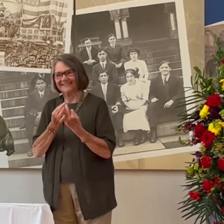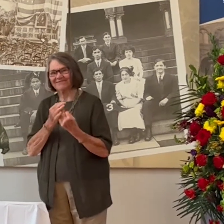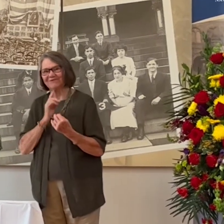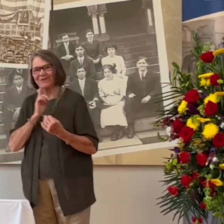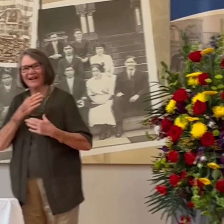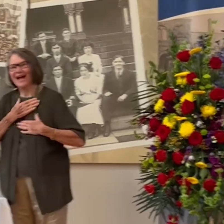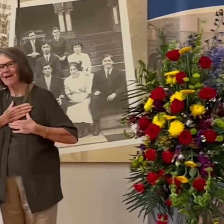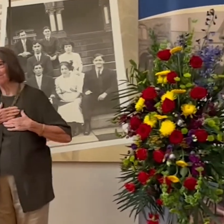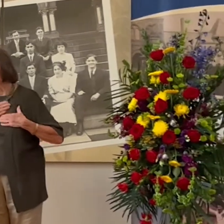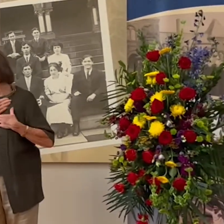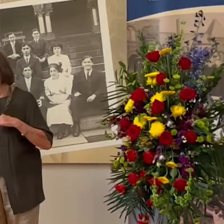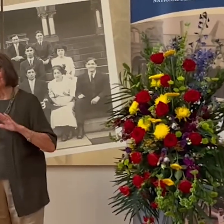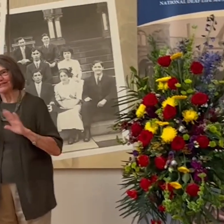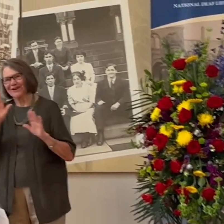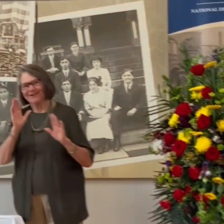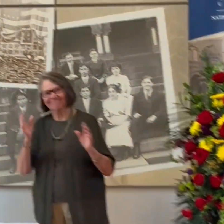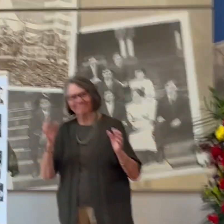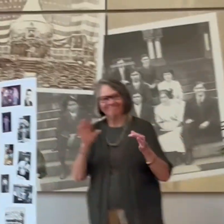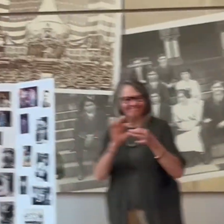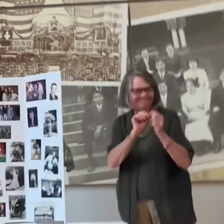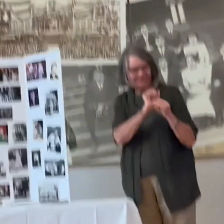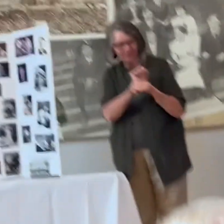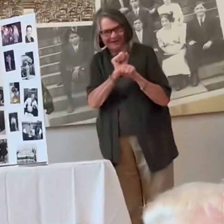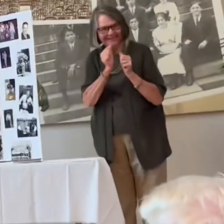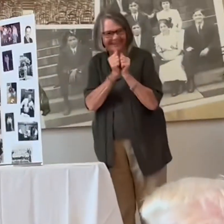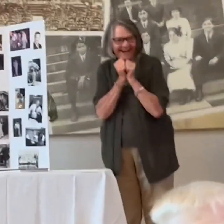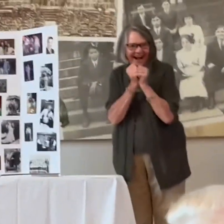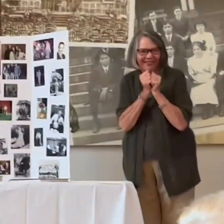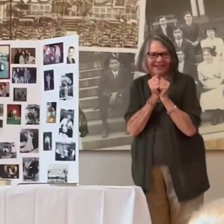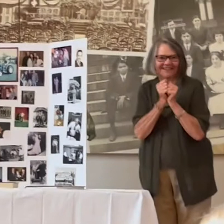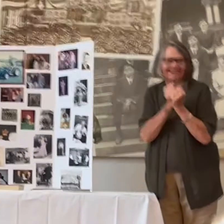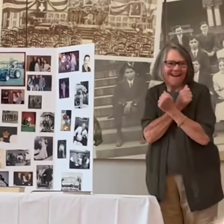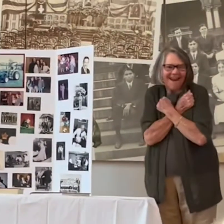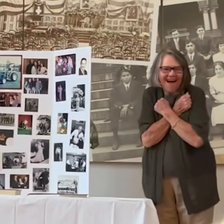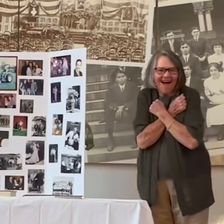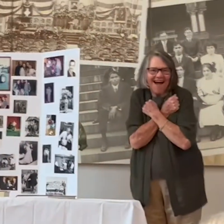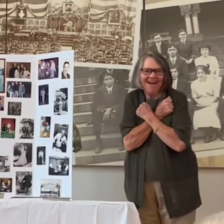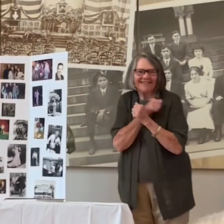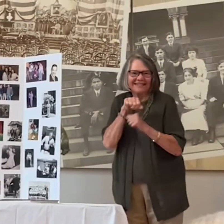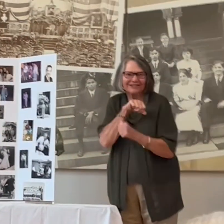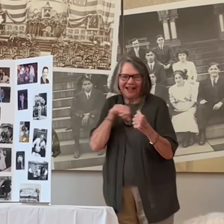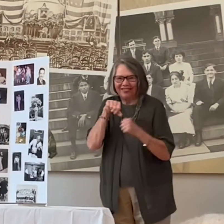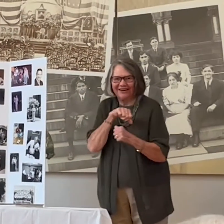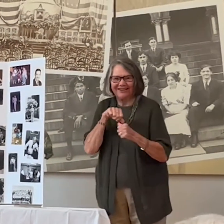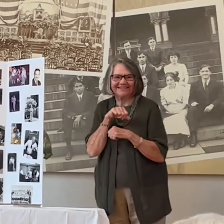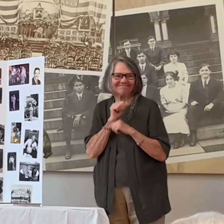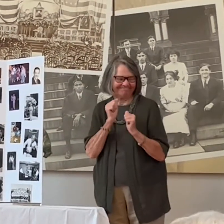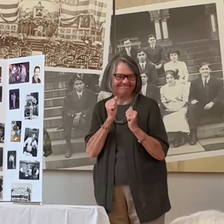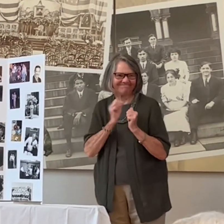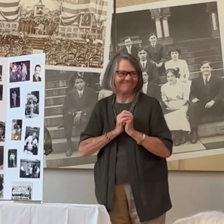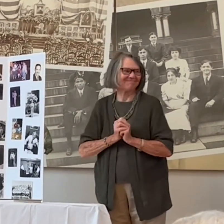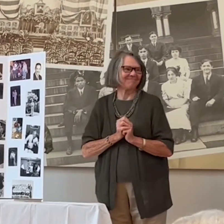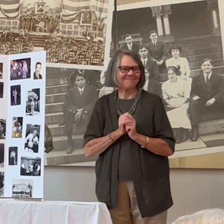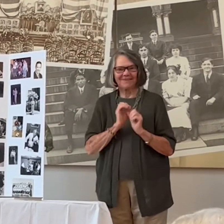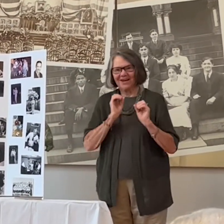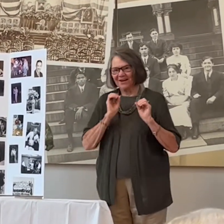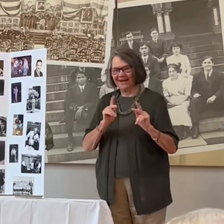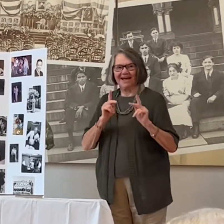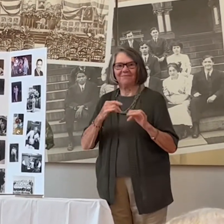and family. We just so appreciate all of you working together, the love that we have felt present